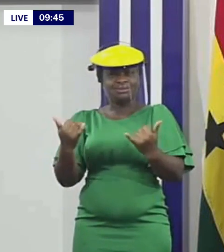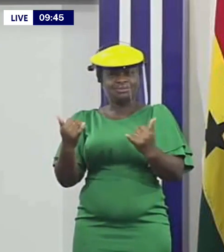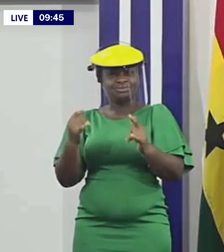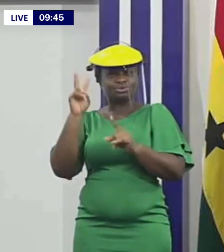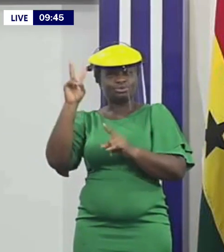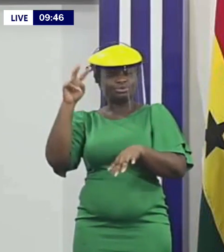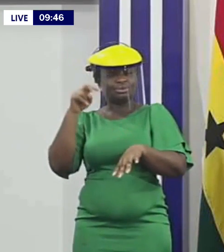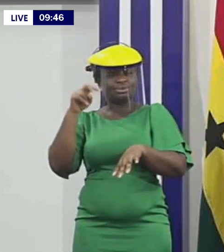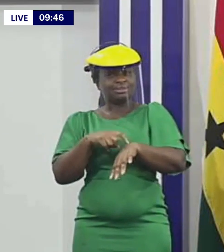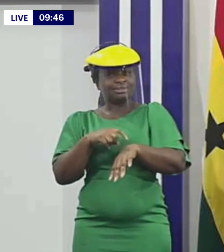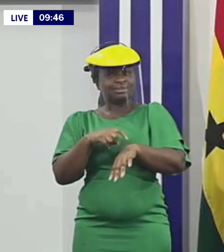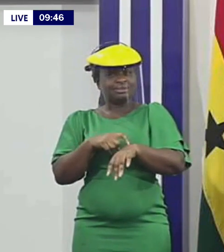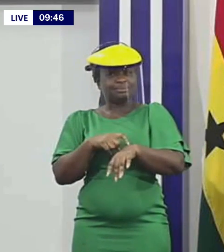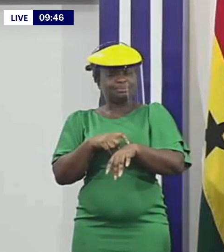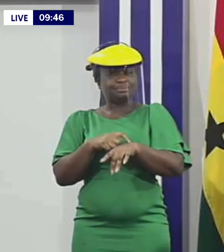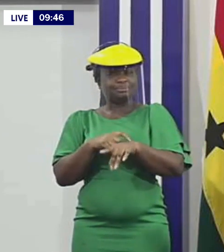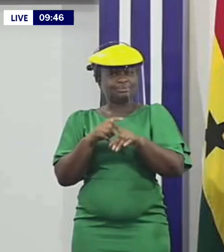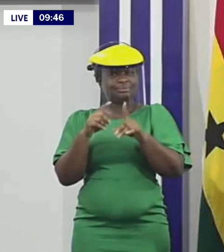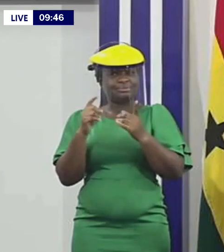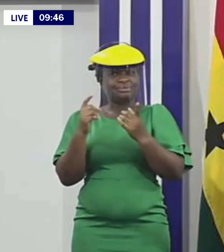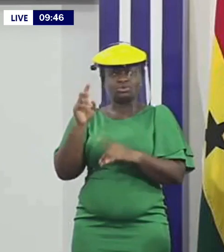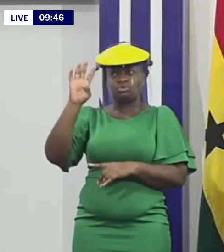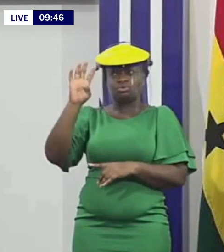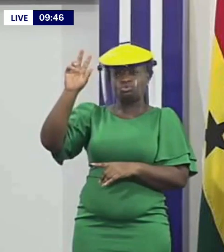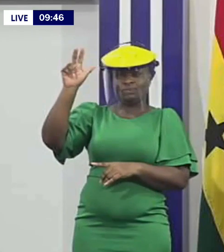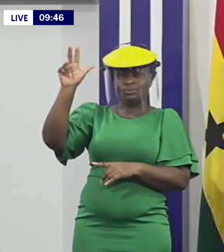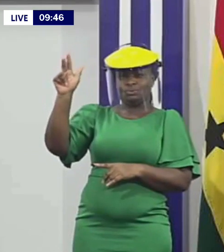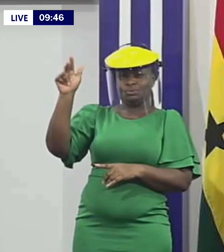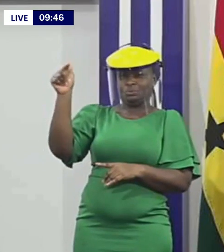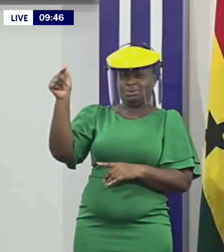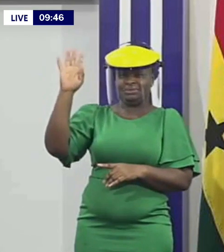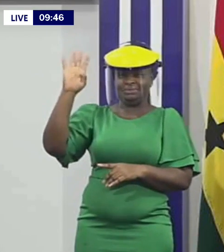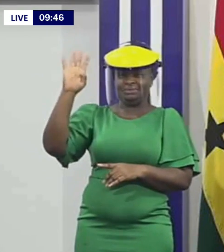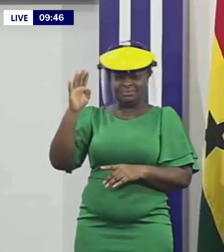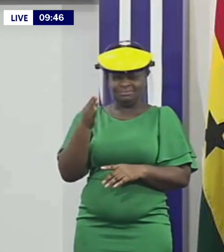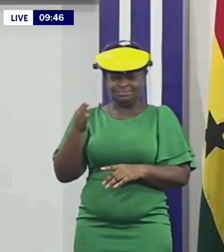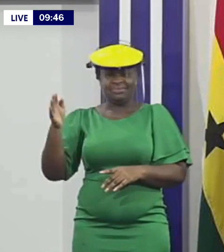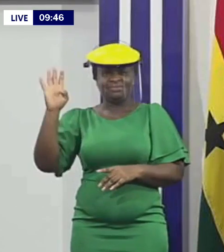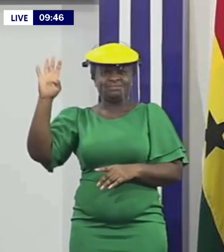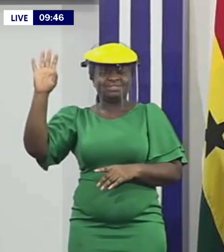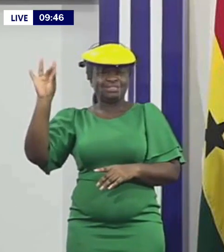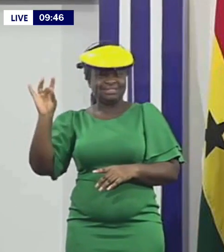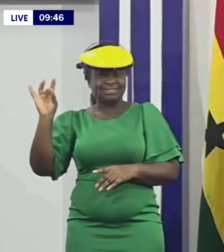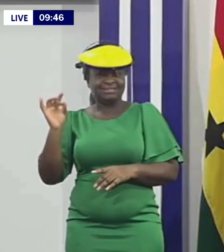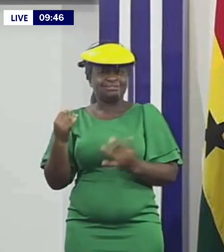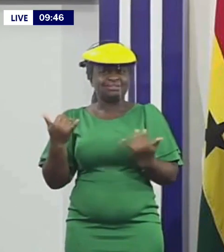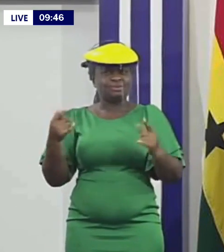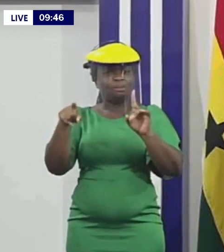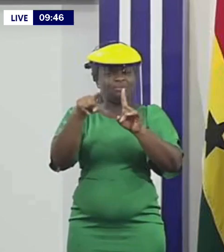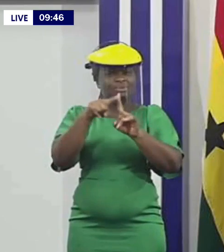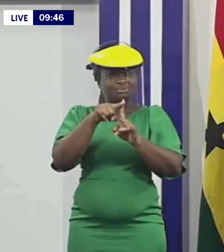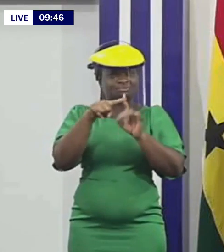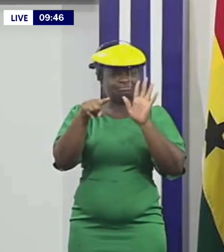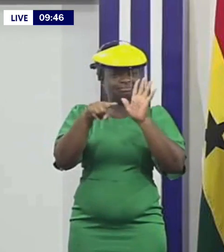periods at 24 to 48 hours, this person, having been positive, has later